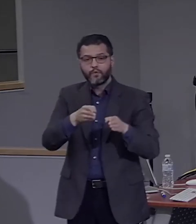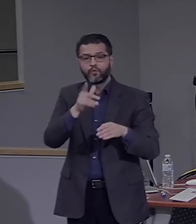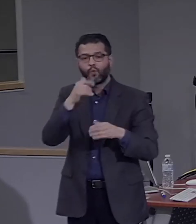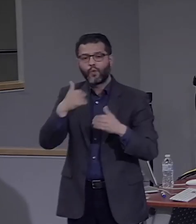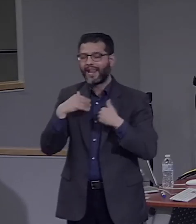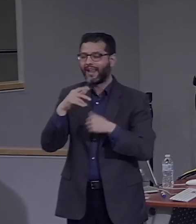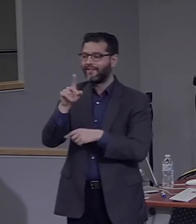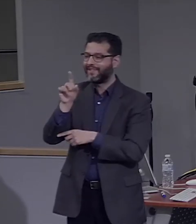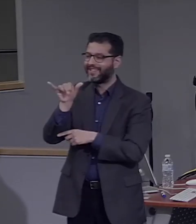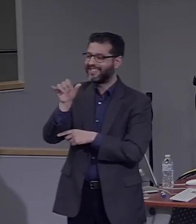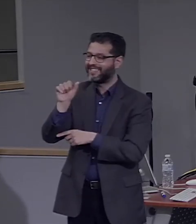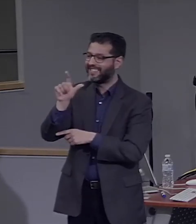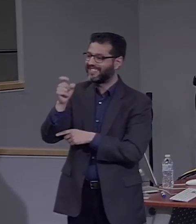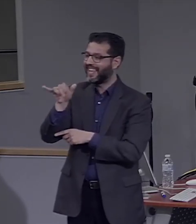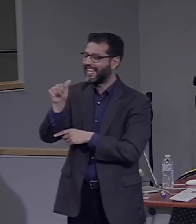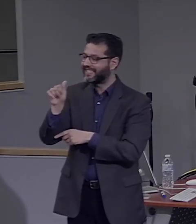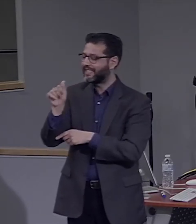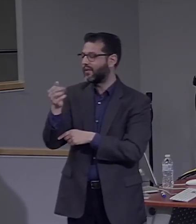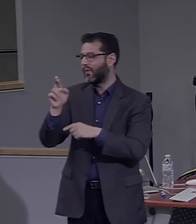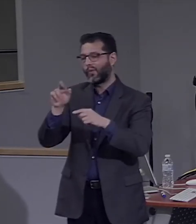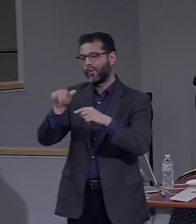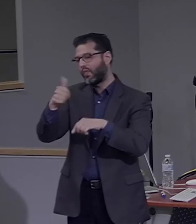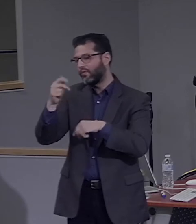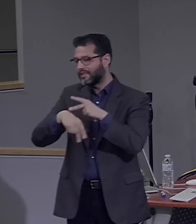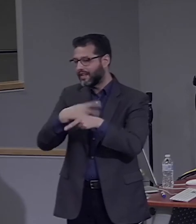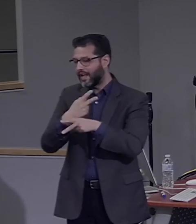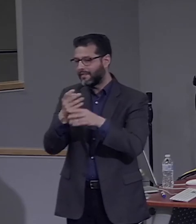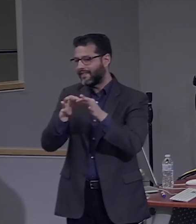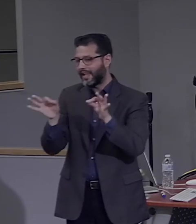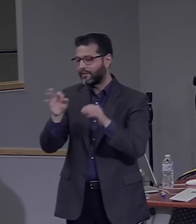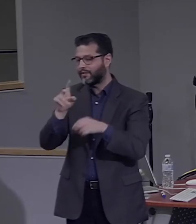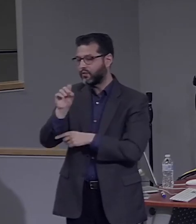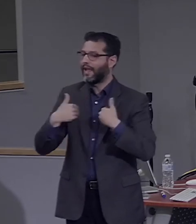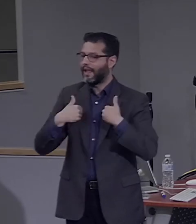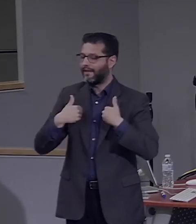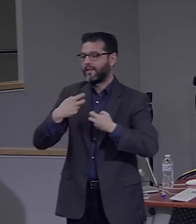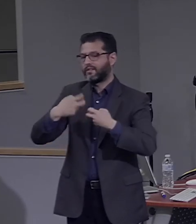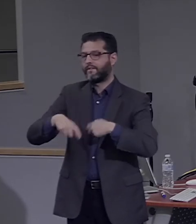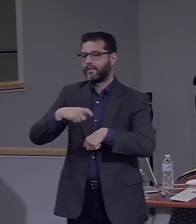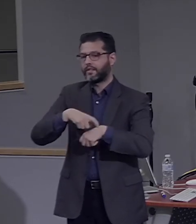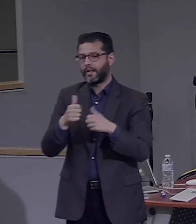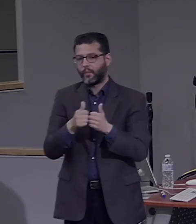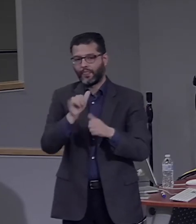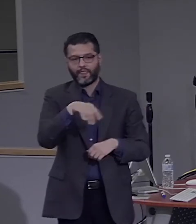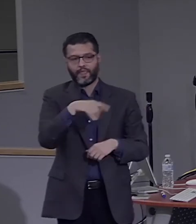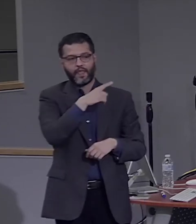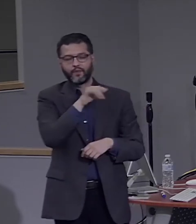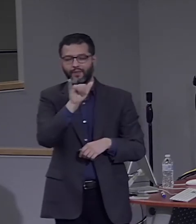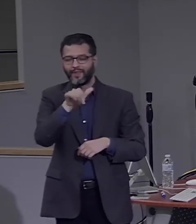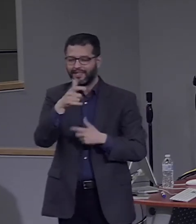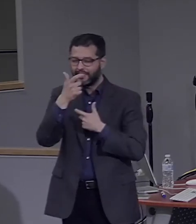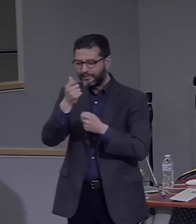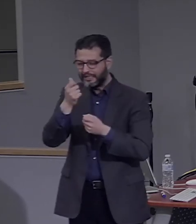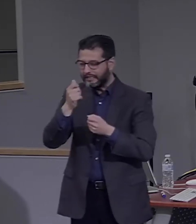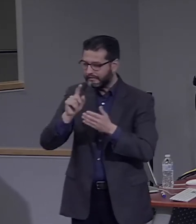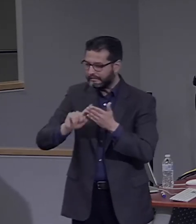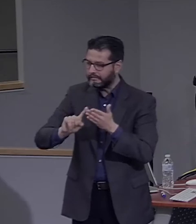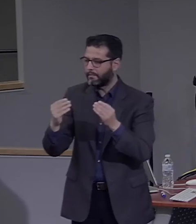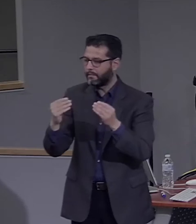of language disorders have a lot of difficulty doing this so that's really something that would be interesting to explore with this group as a whole